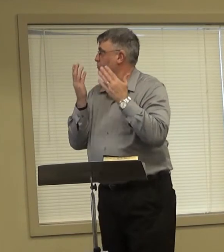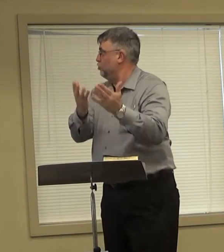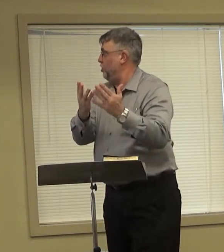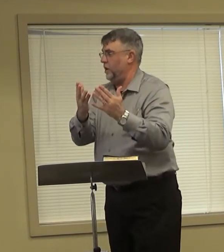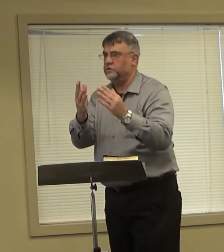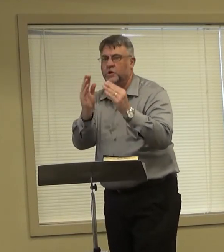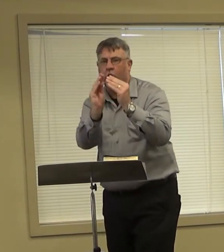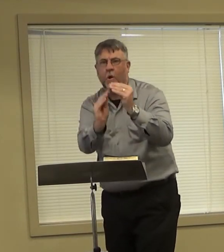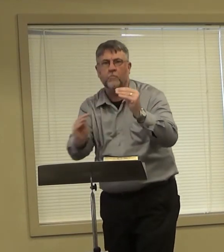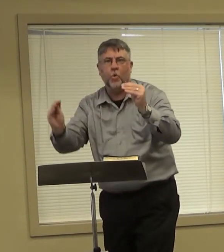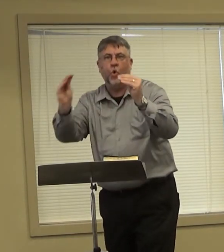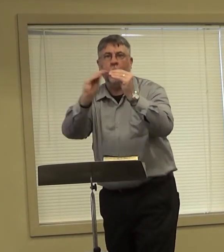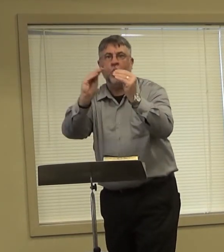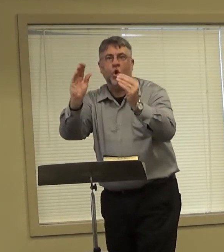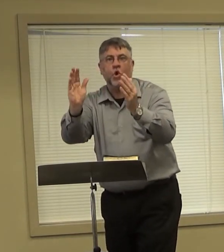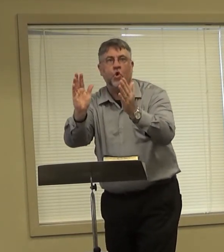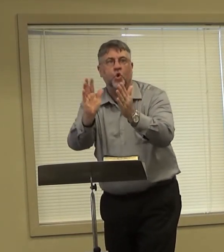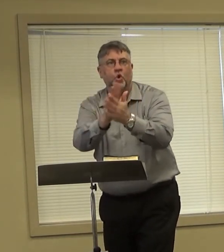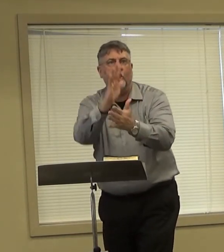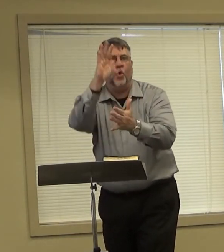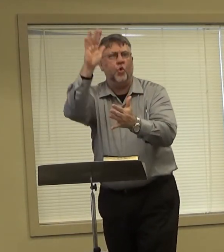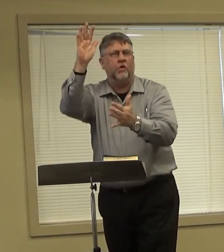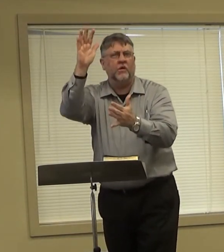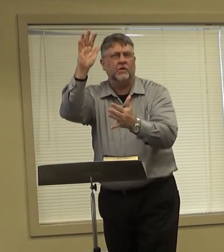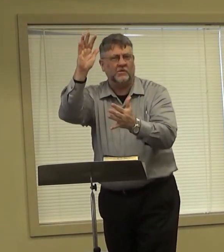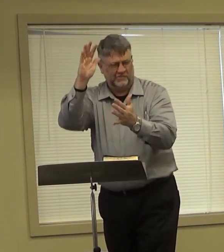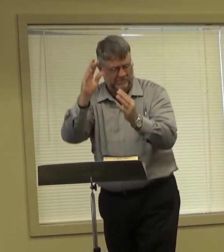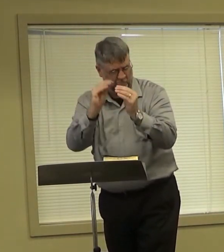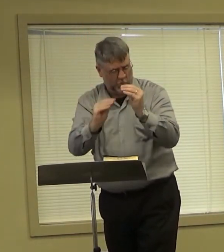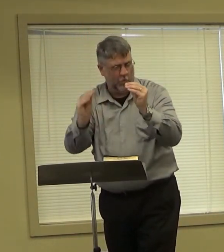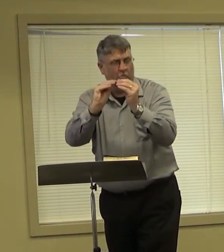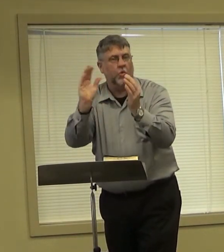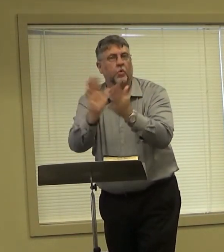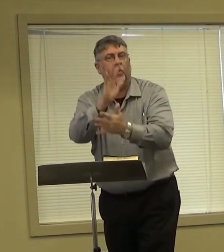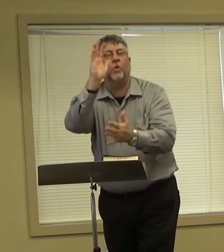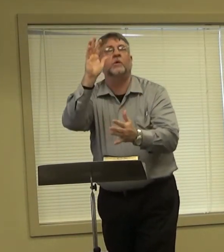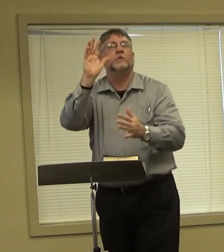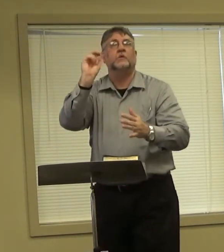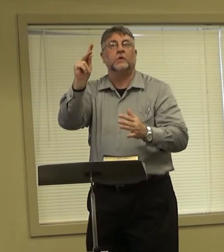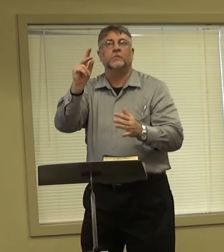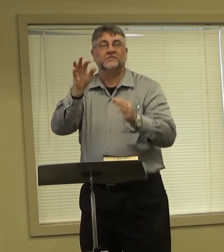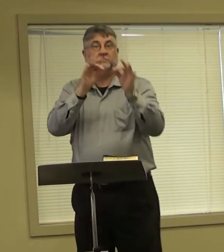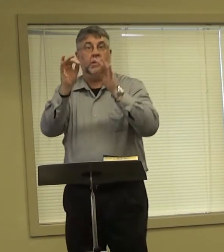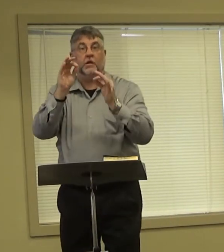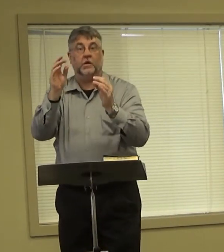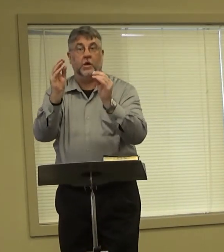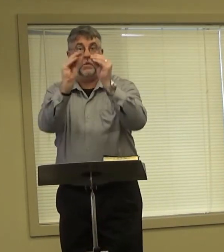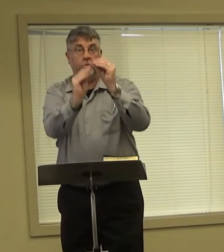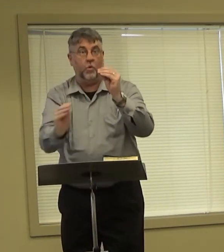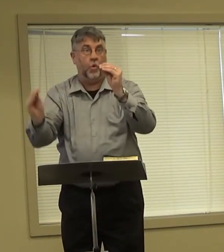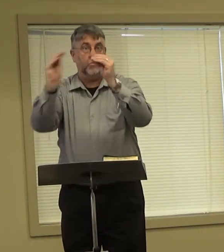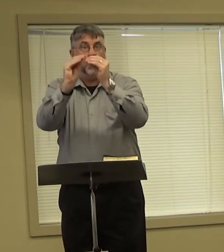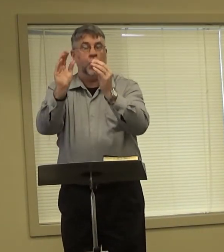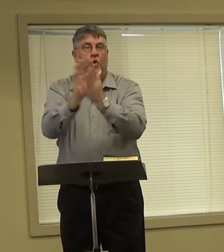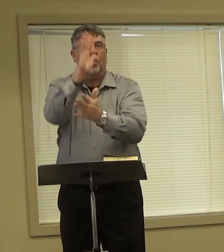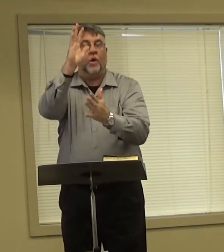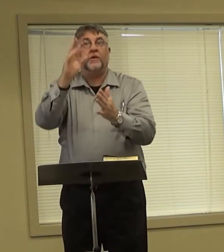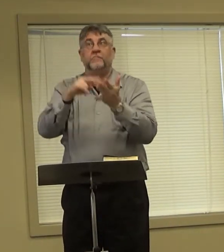And this change in us brings more glory in our life. I want to explain what that